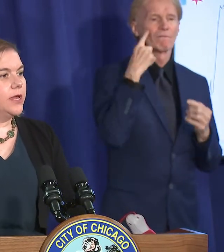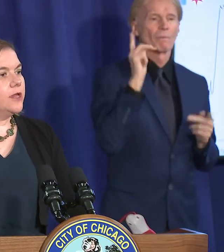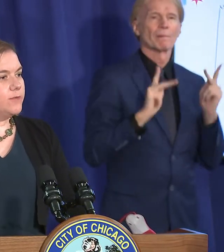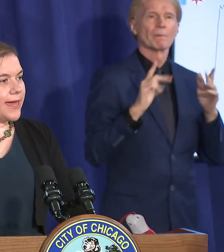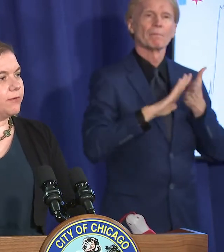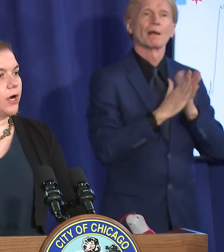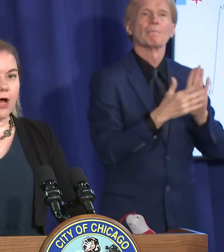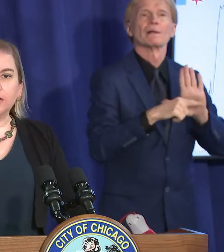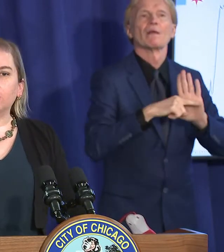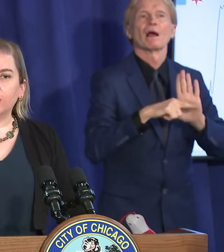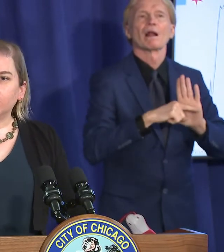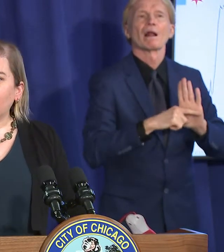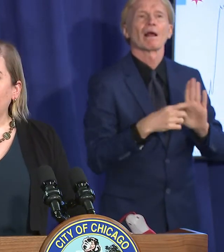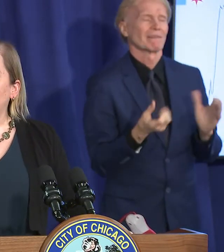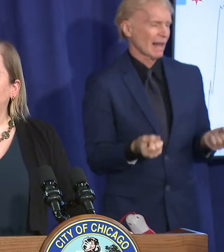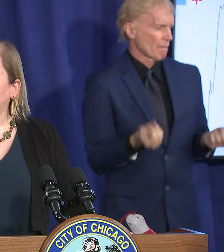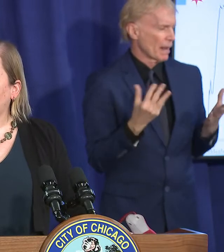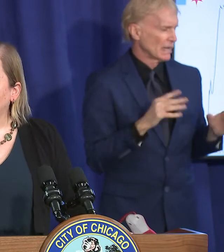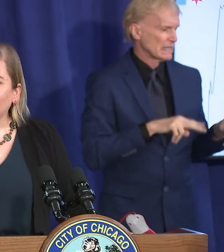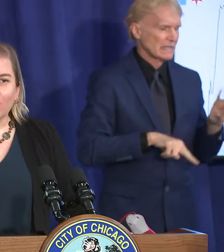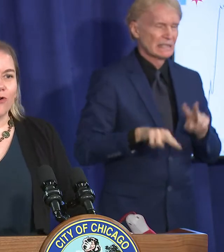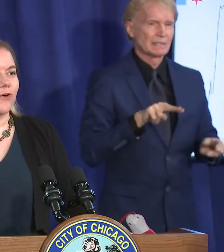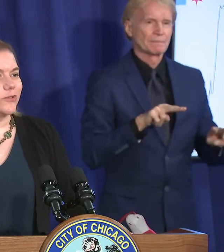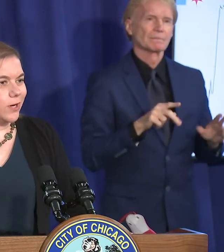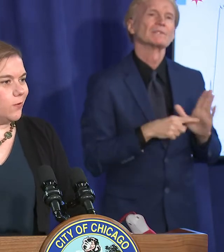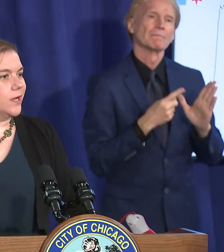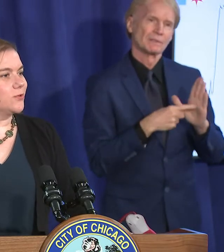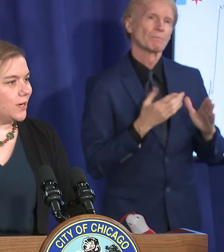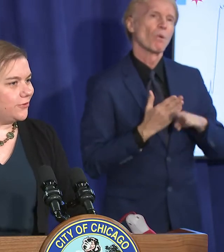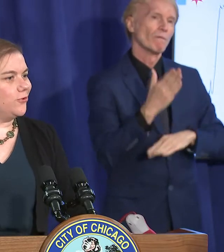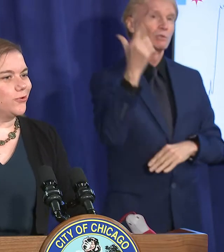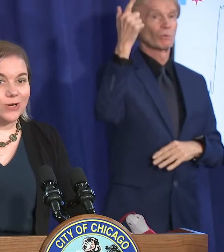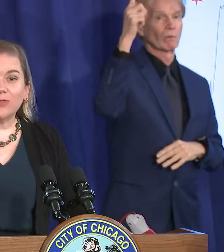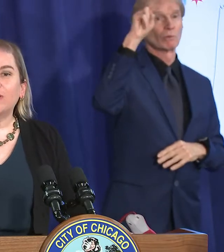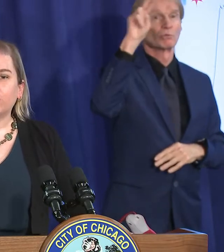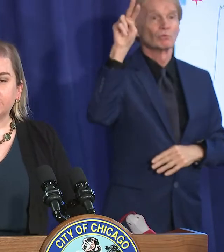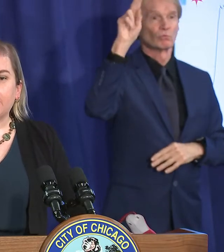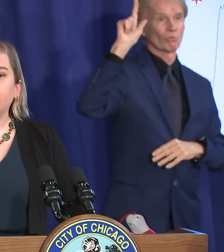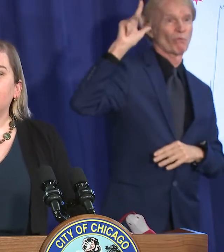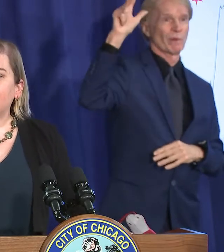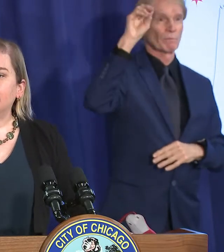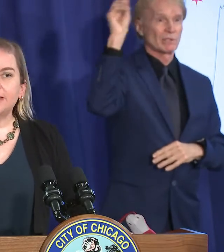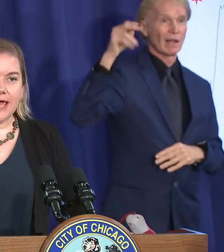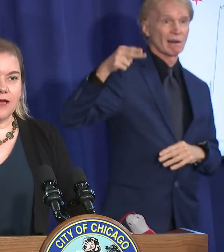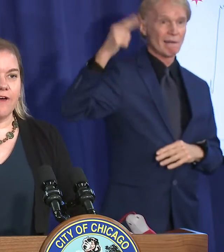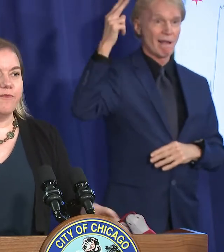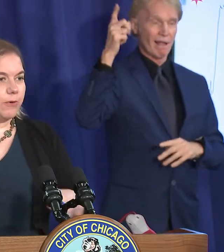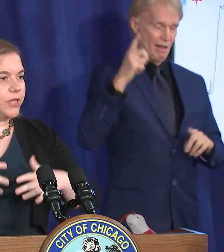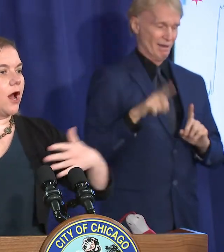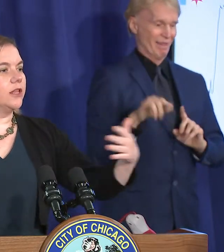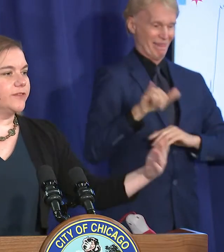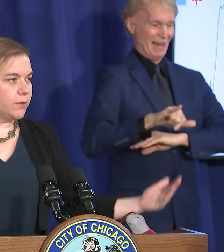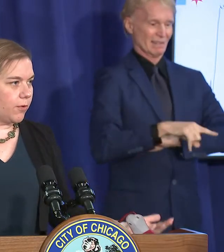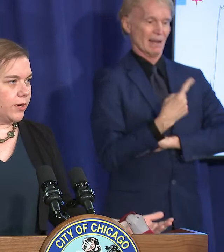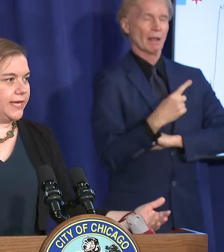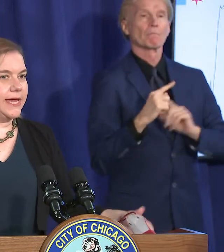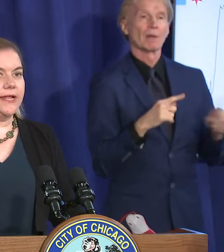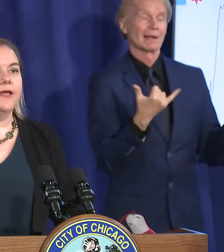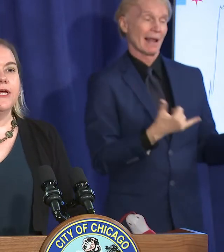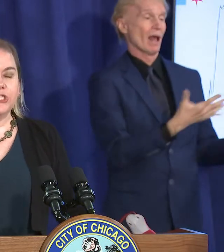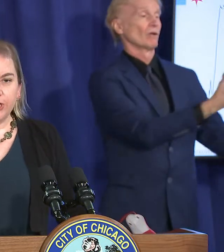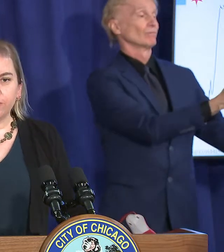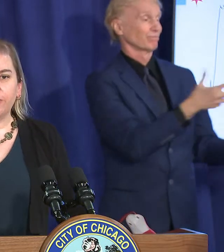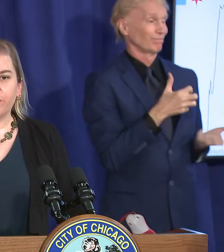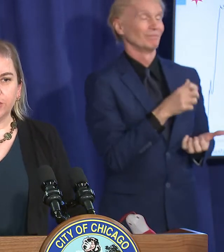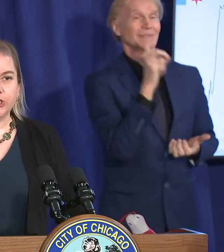And so you may recall along the way, we sometimes were over 21, 22, 23% in the day of. But with all of the reporting